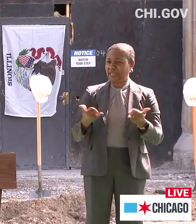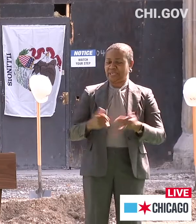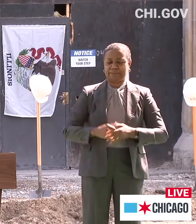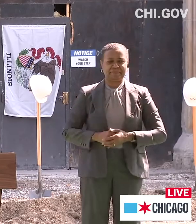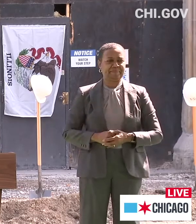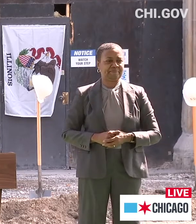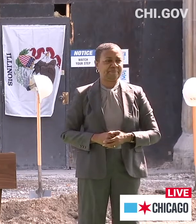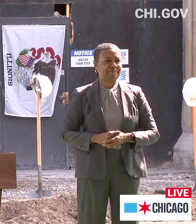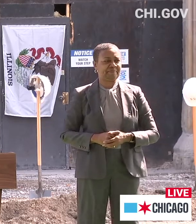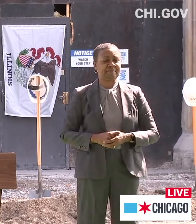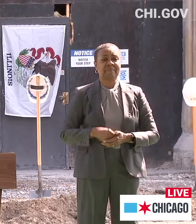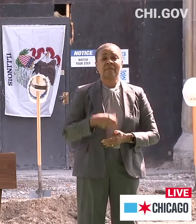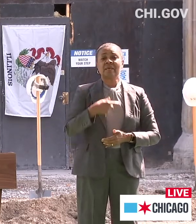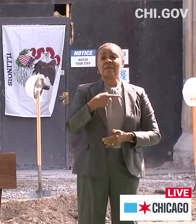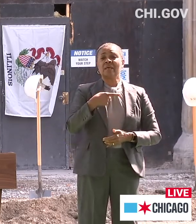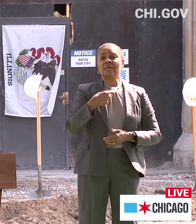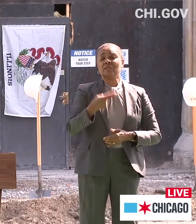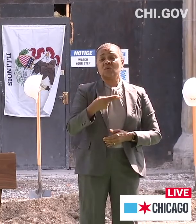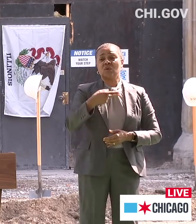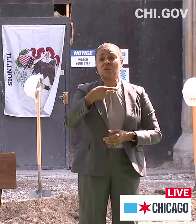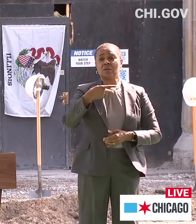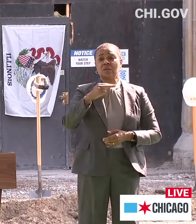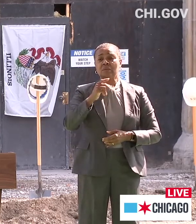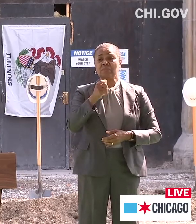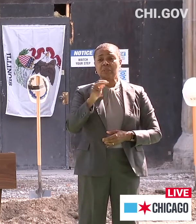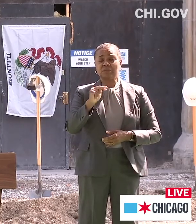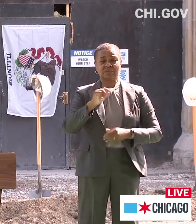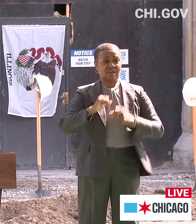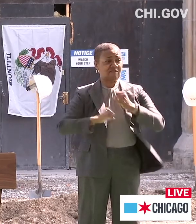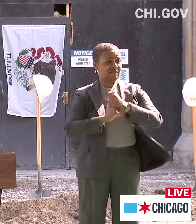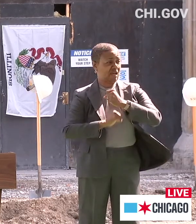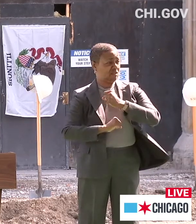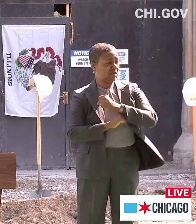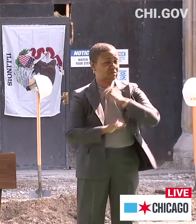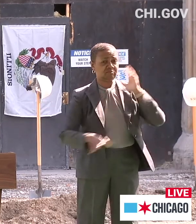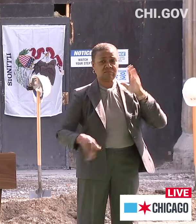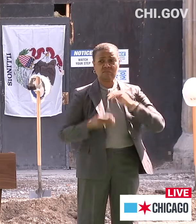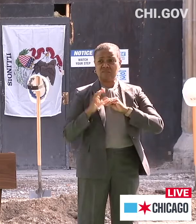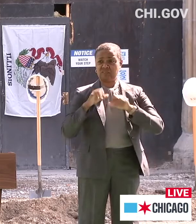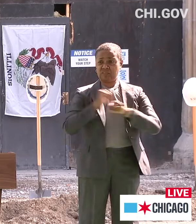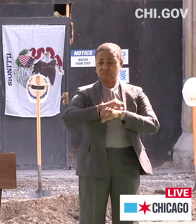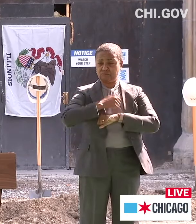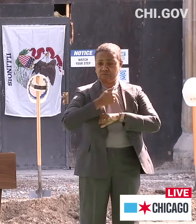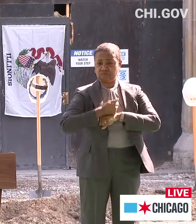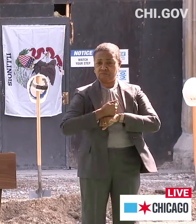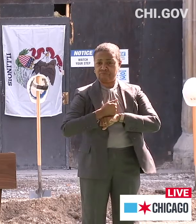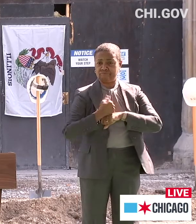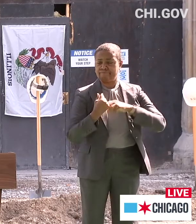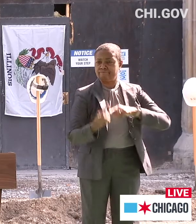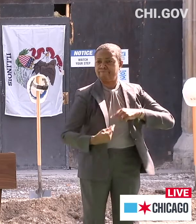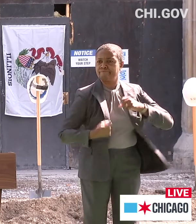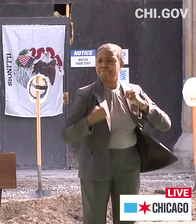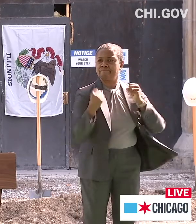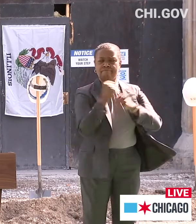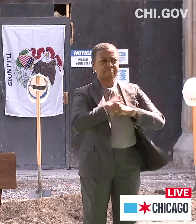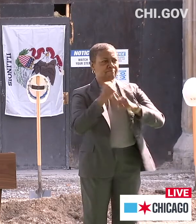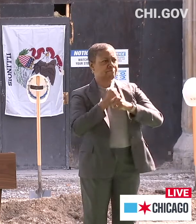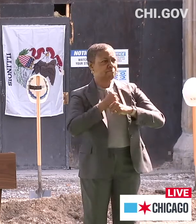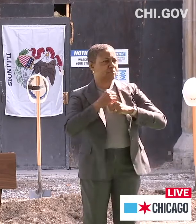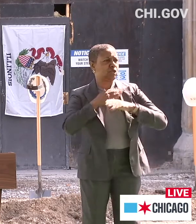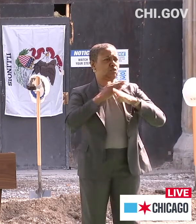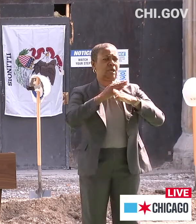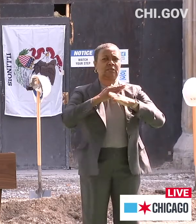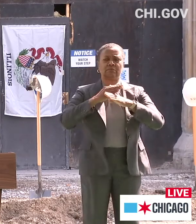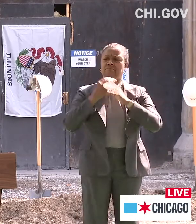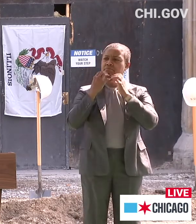First, the historic Pullman Foundation, who has been around for over 50 years and has fought for the protection and preservation